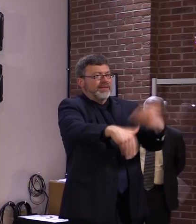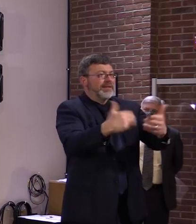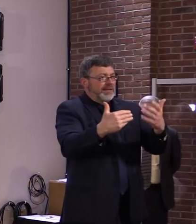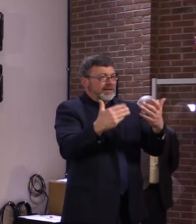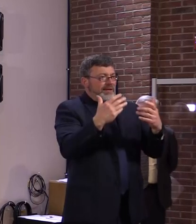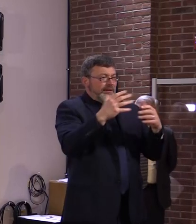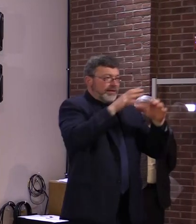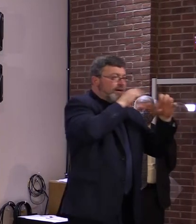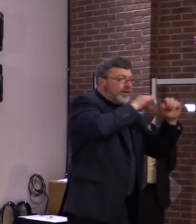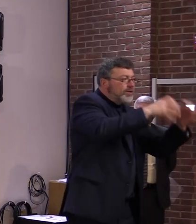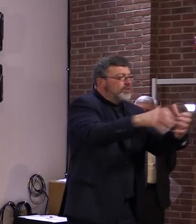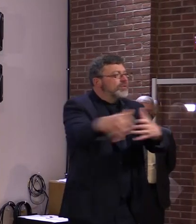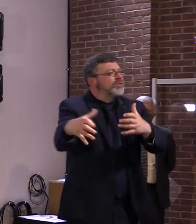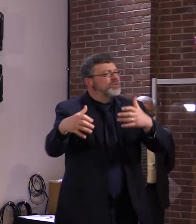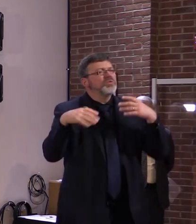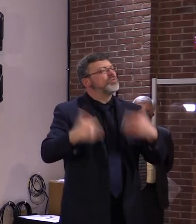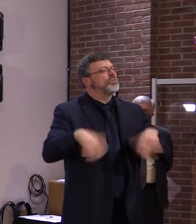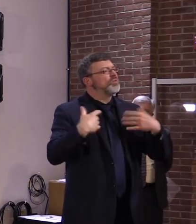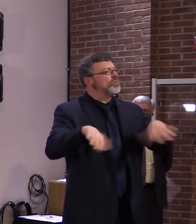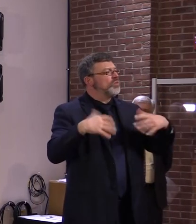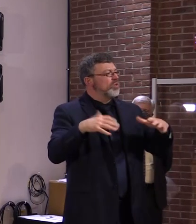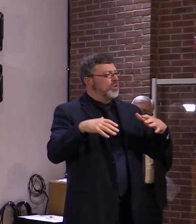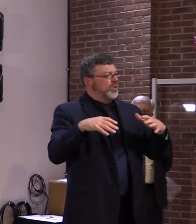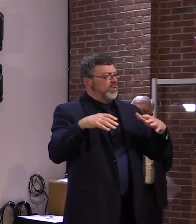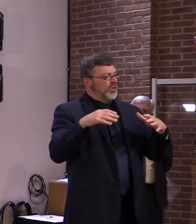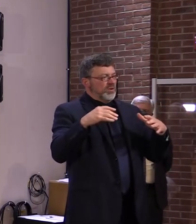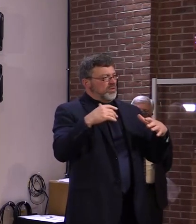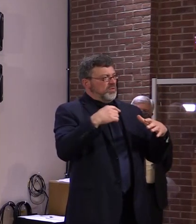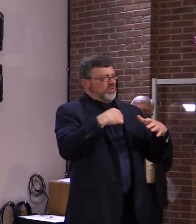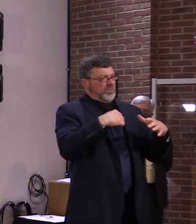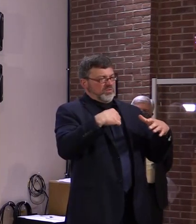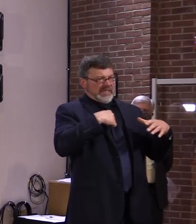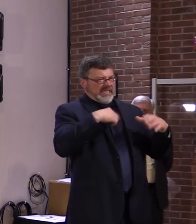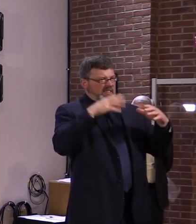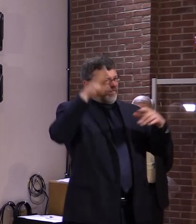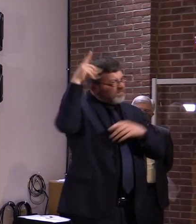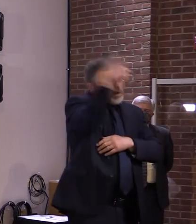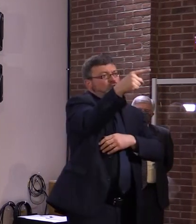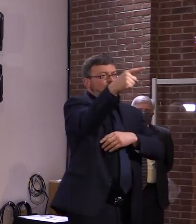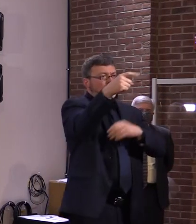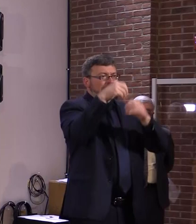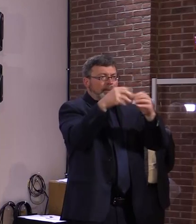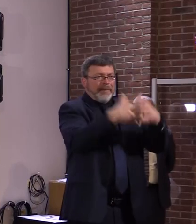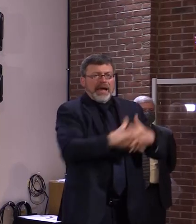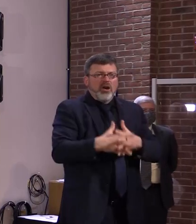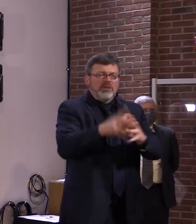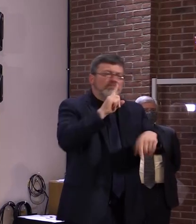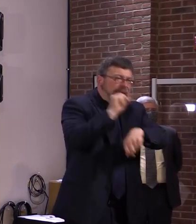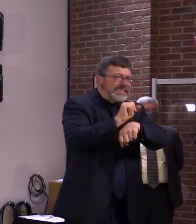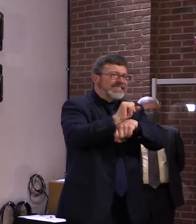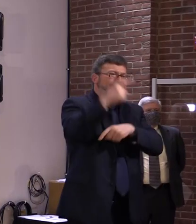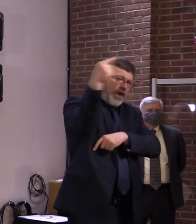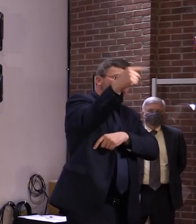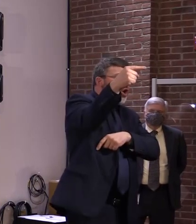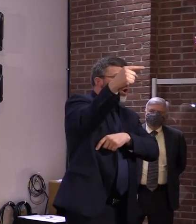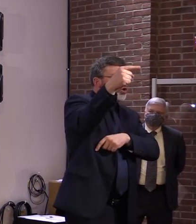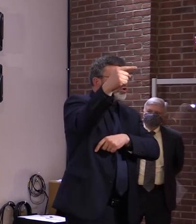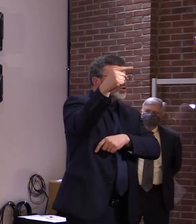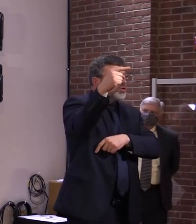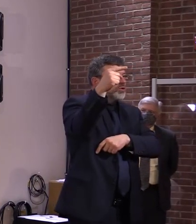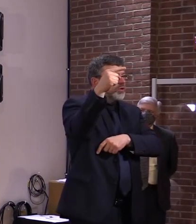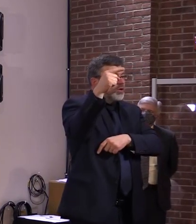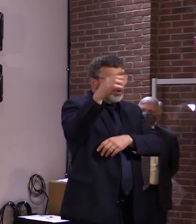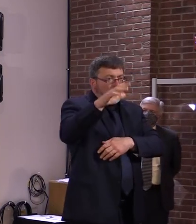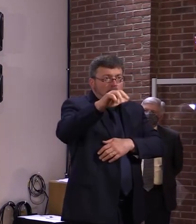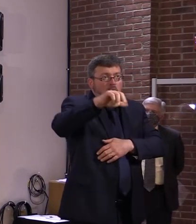the best performing state in the country. So we haven't had to utilize some of the strategies they have. I mean, other states I've